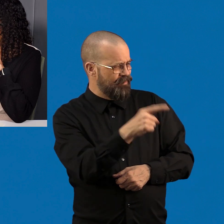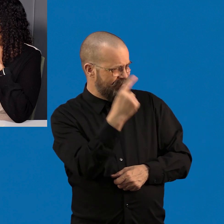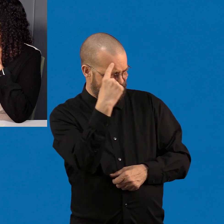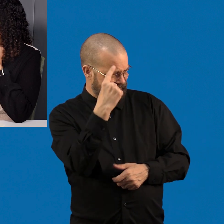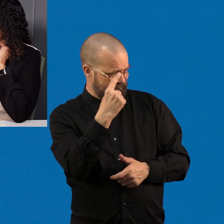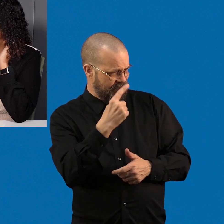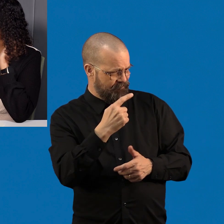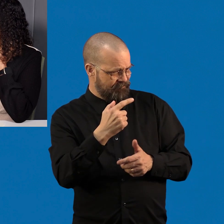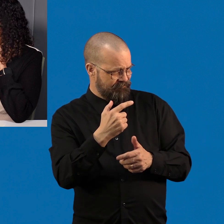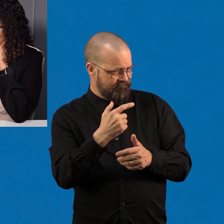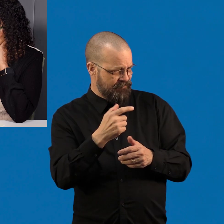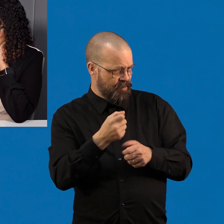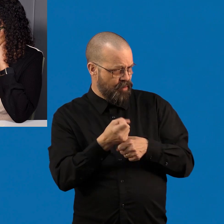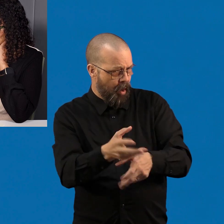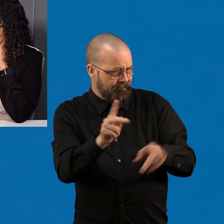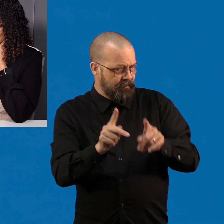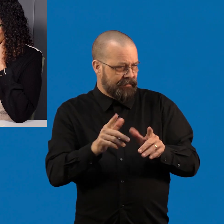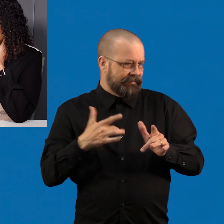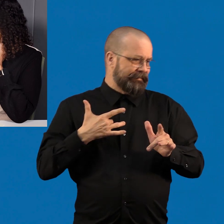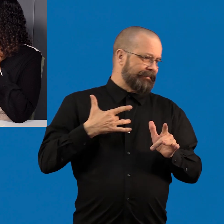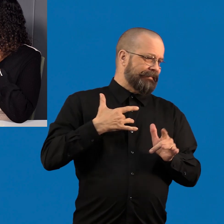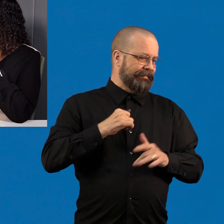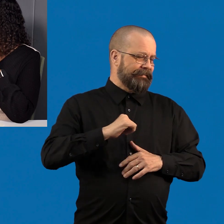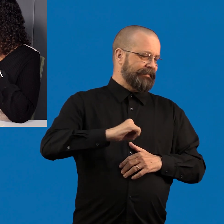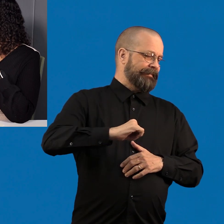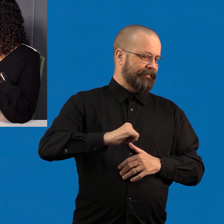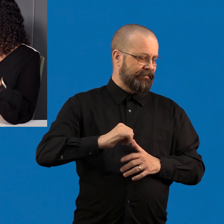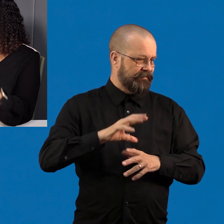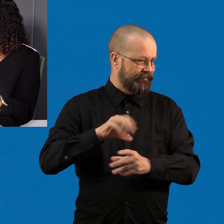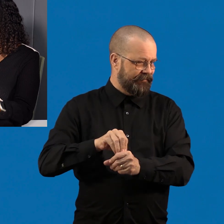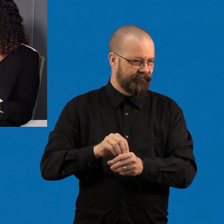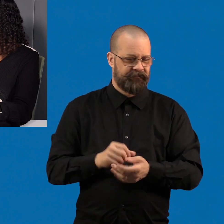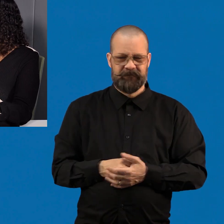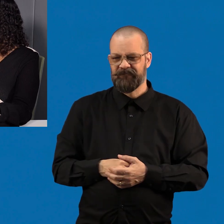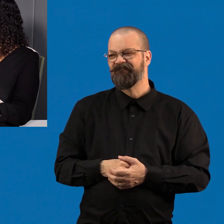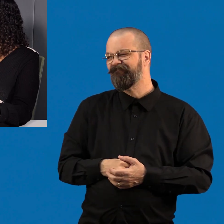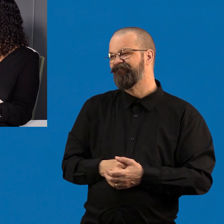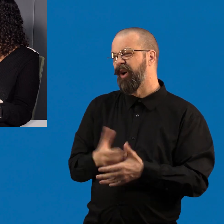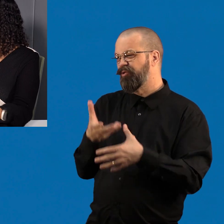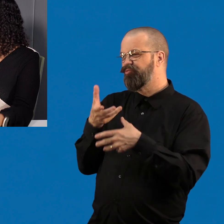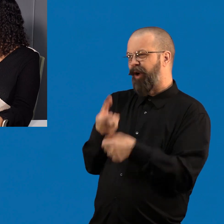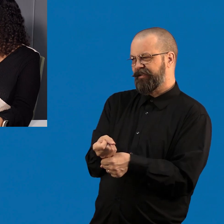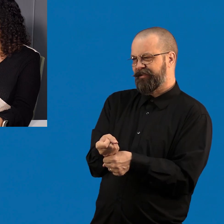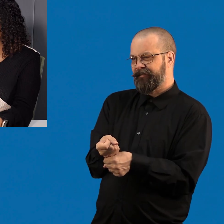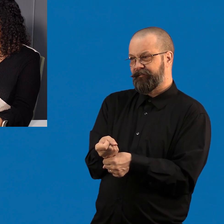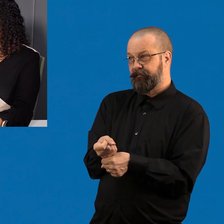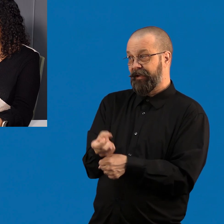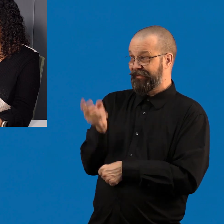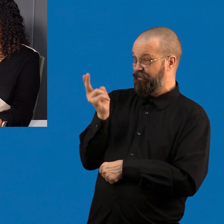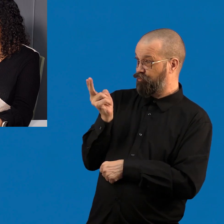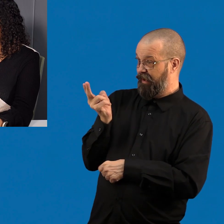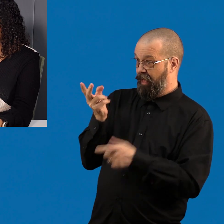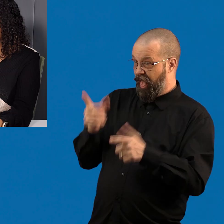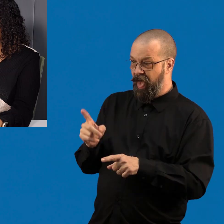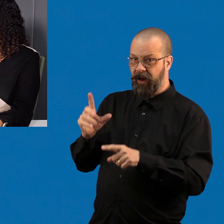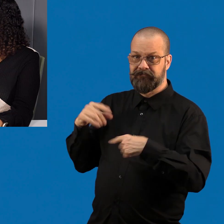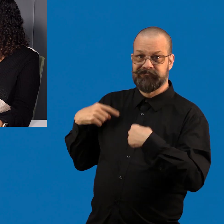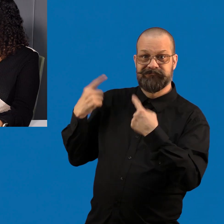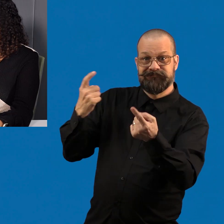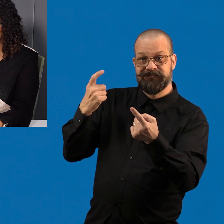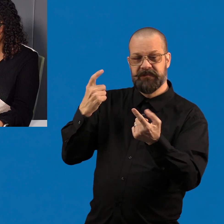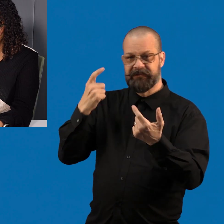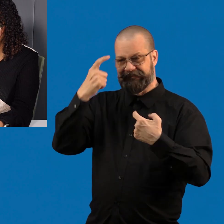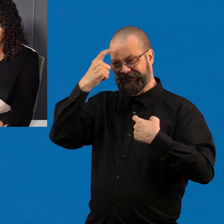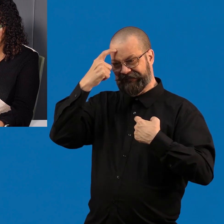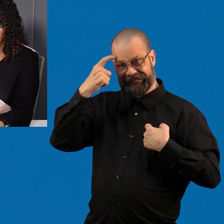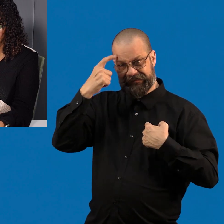what do you think keeps people from participating? Trust is a big one because history matters.